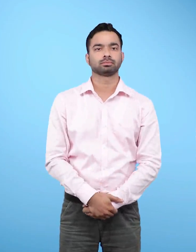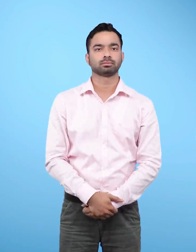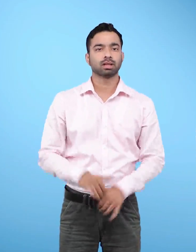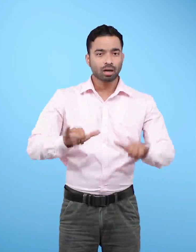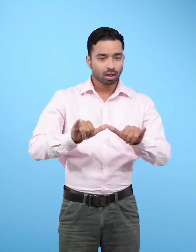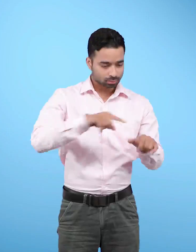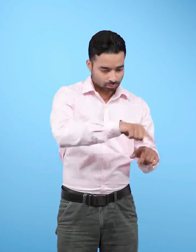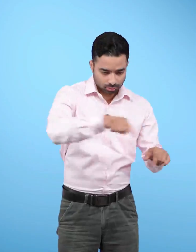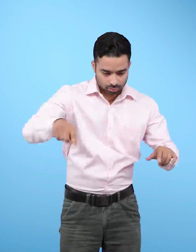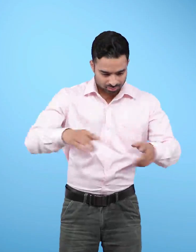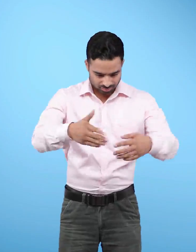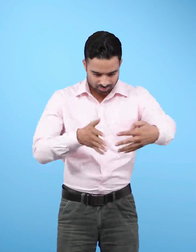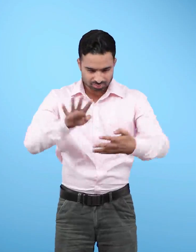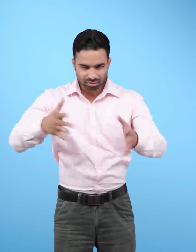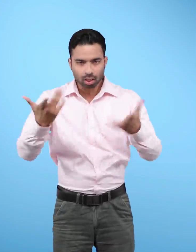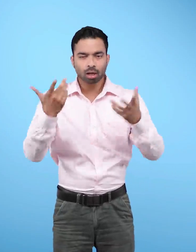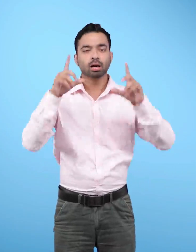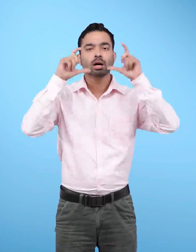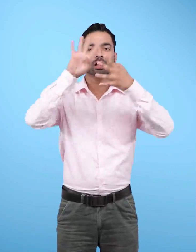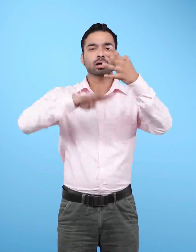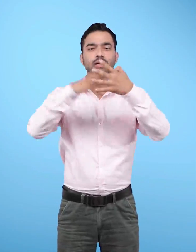Her land looks like this.